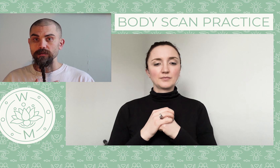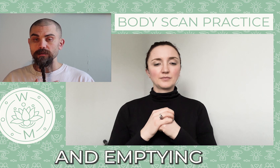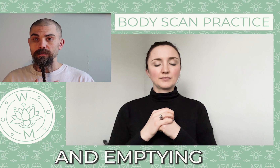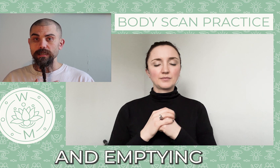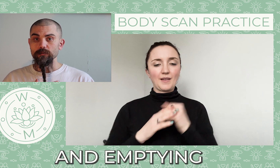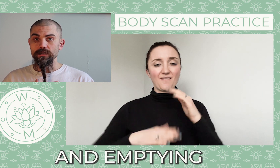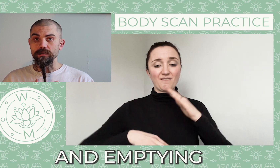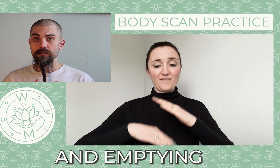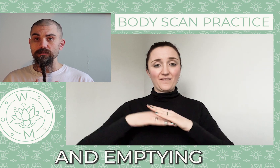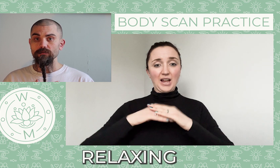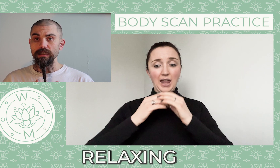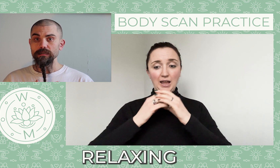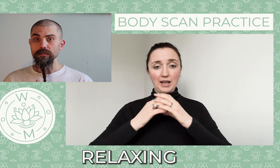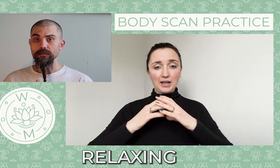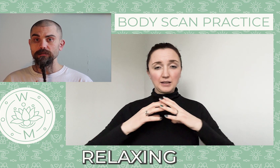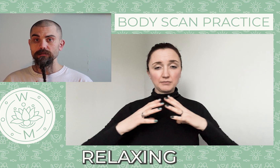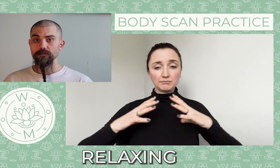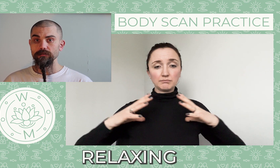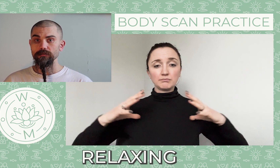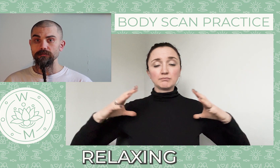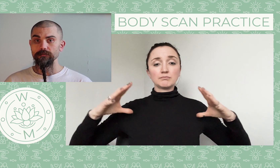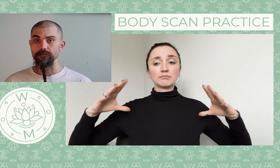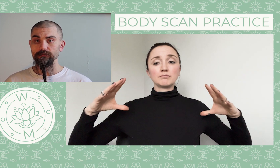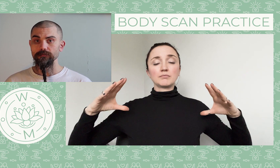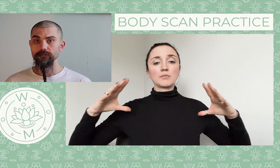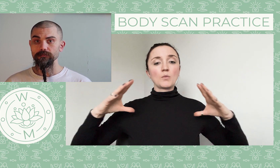and emptying, relaxing.